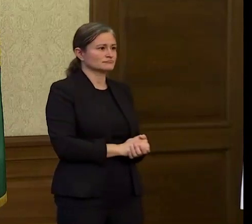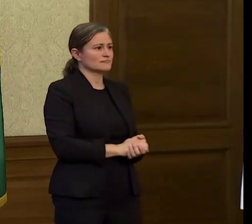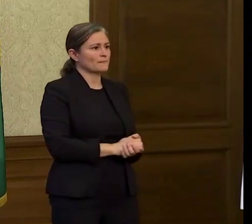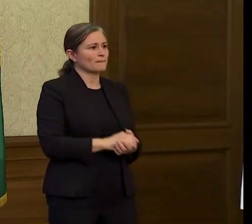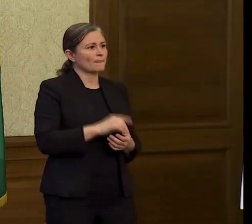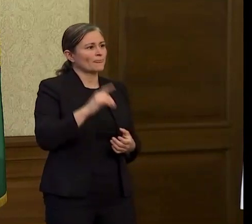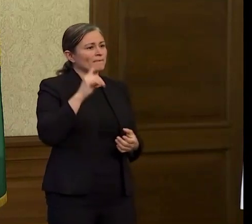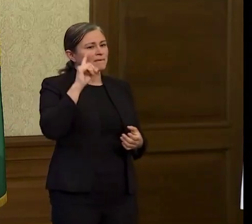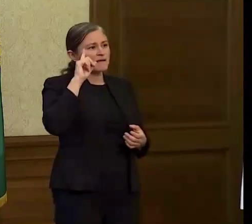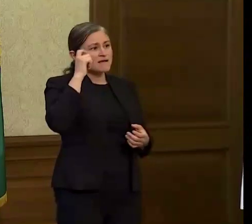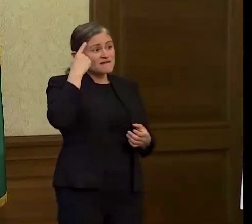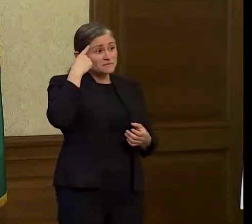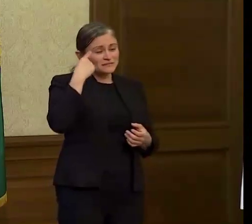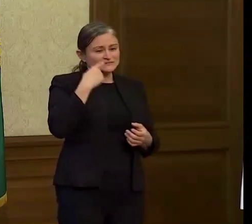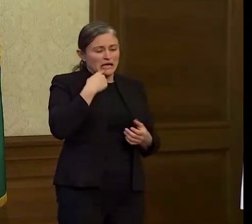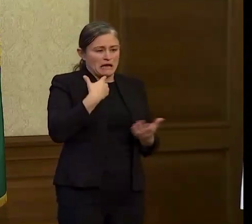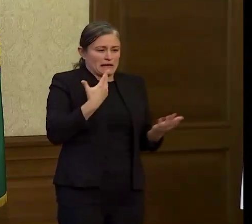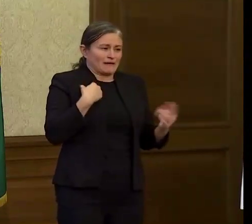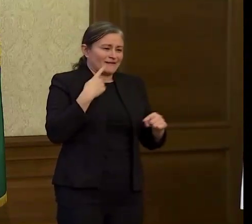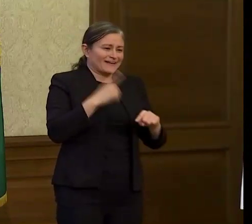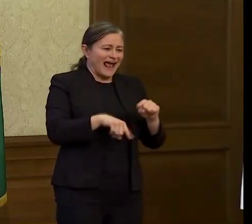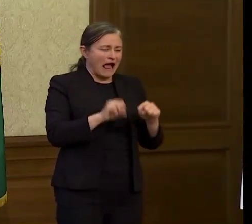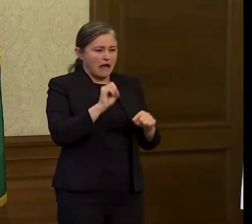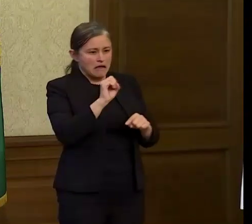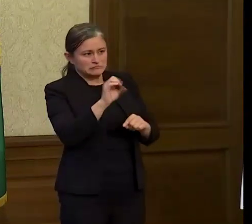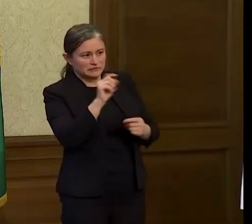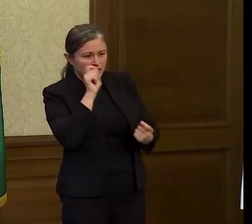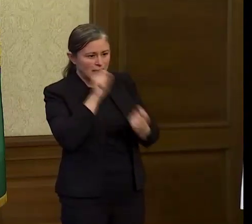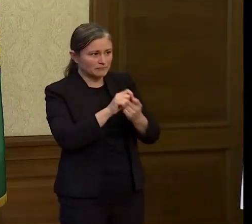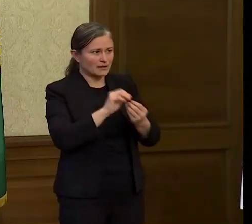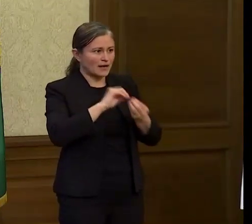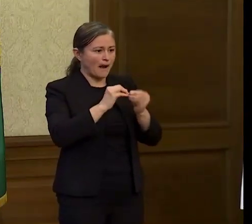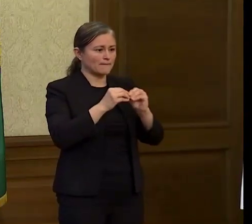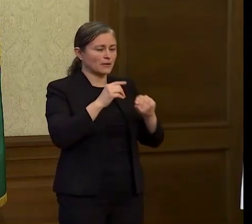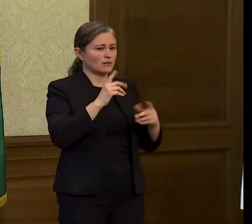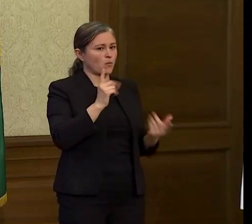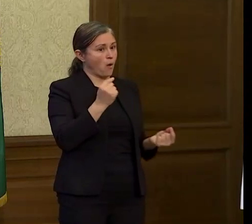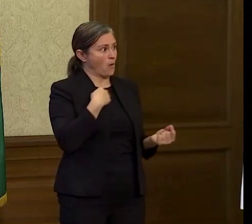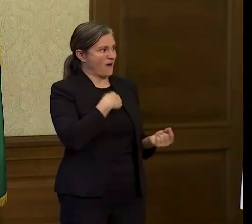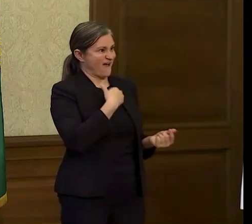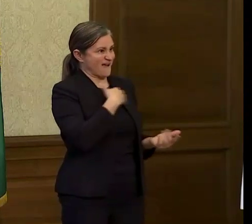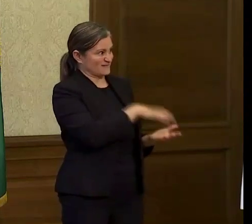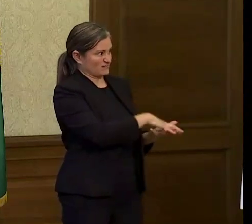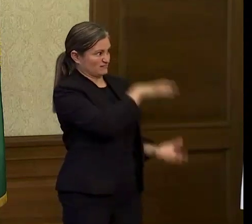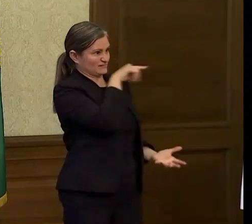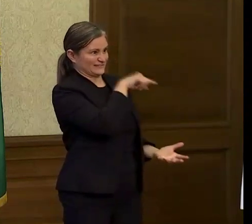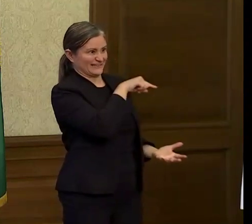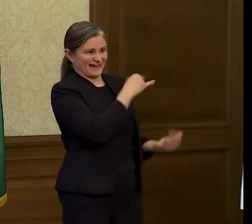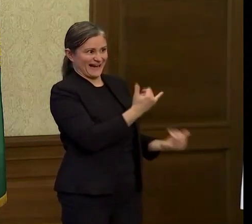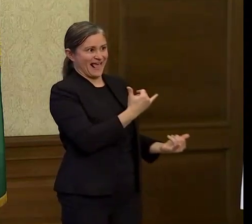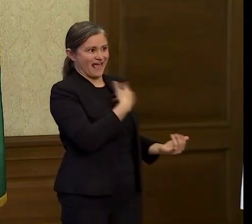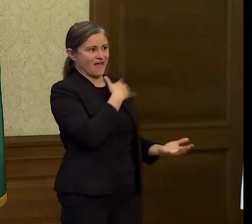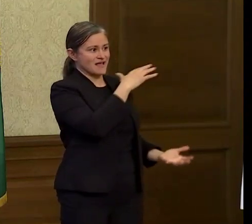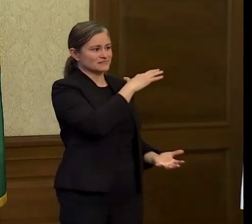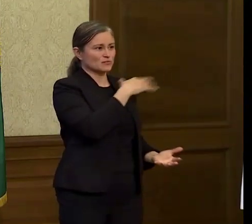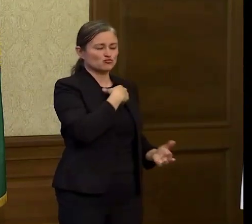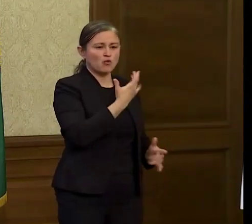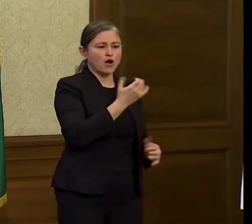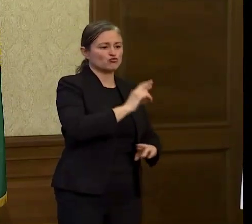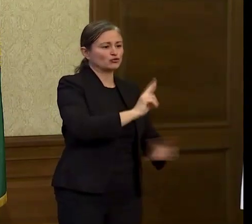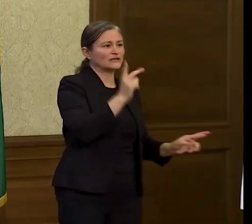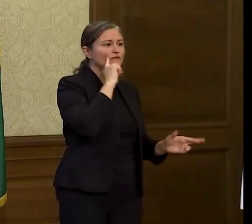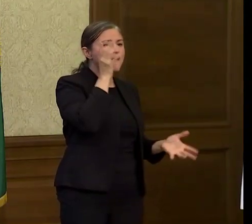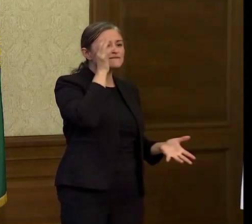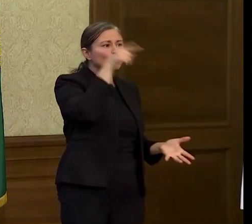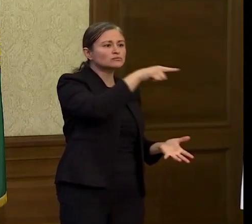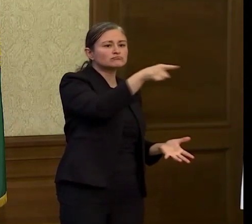want to get a stable stockpile for many reasons to be ready for whatever comes. So we will be building that stockpile.